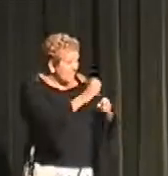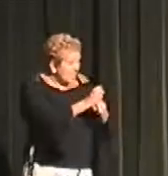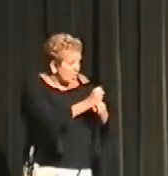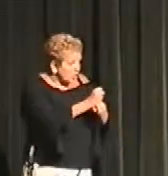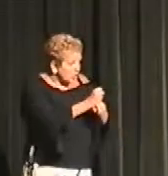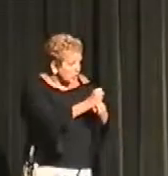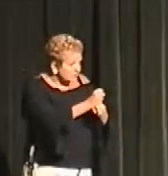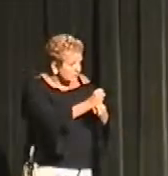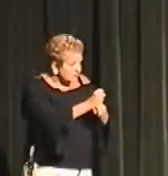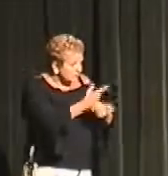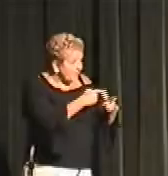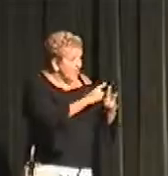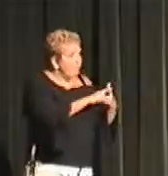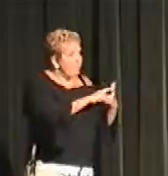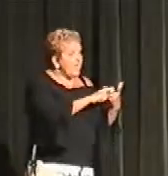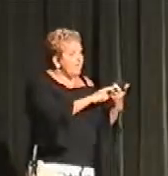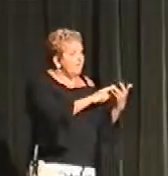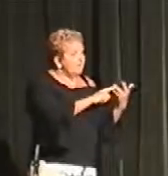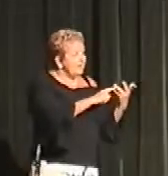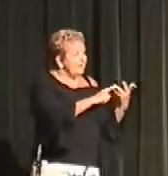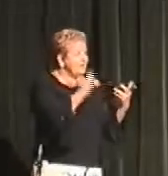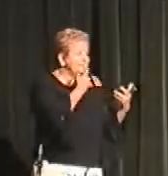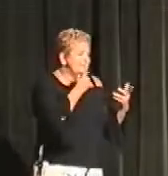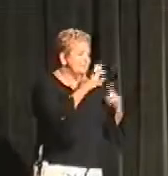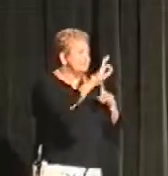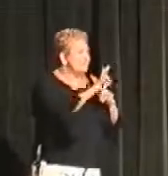rent on Skid Row, in sobriety.